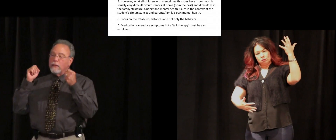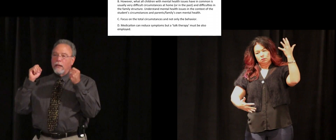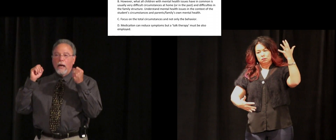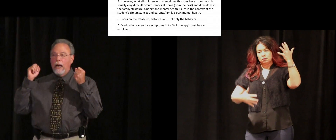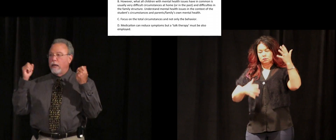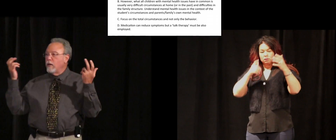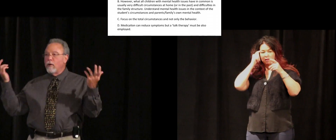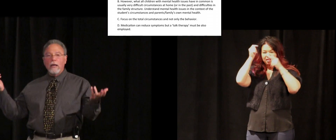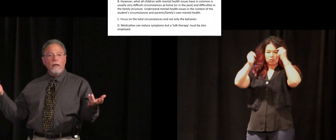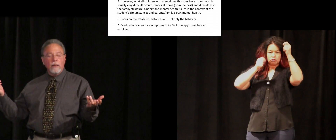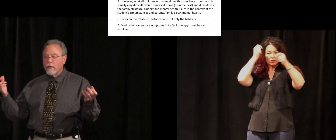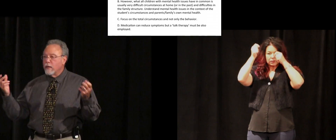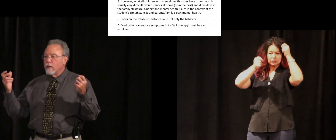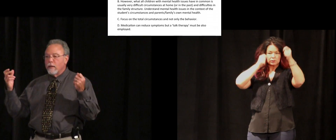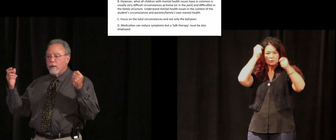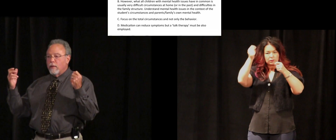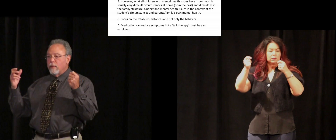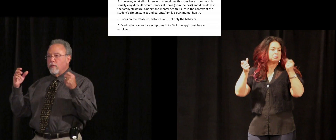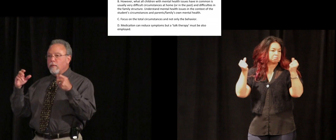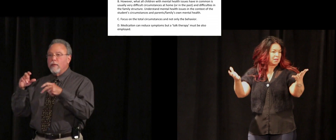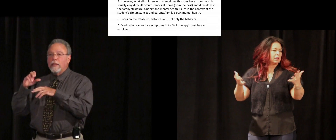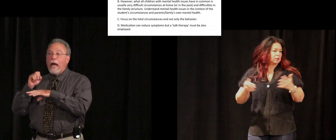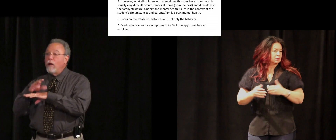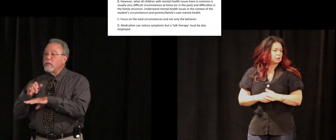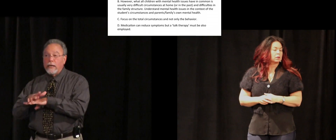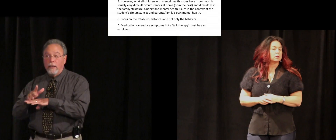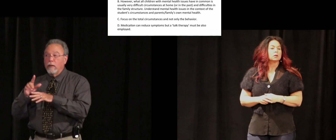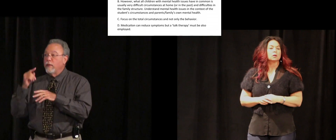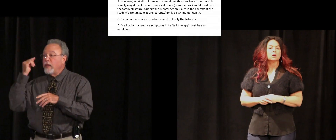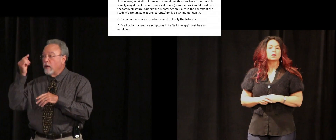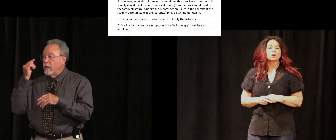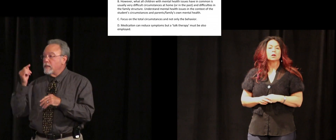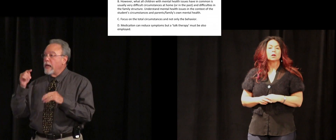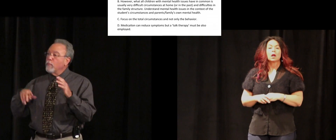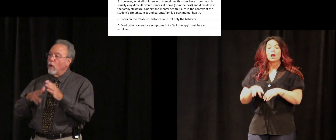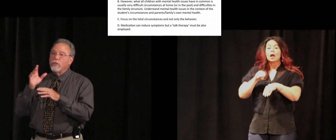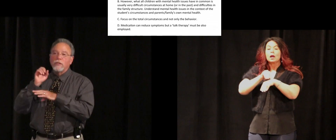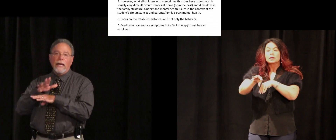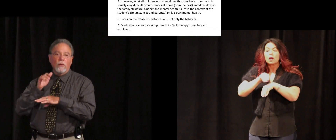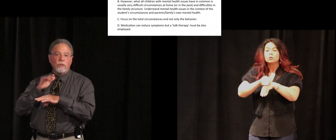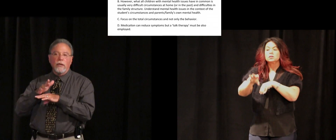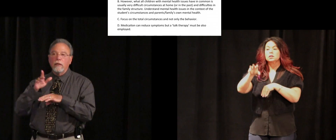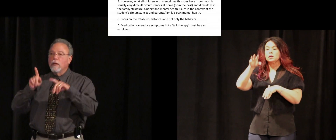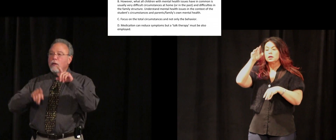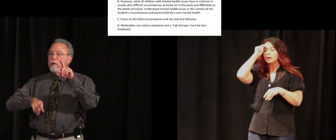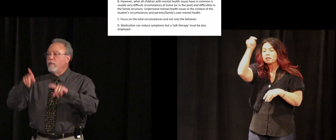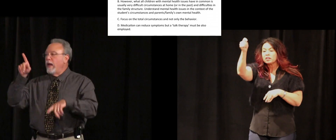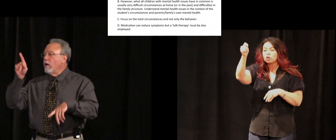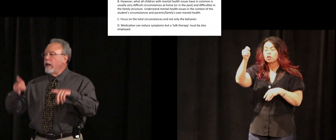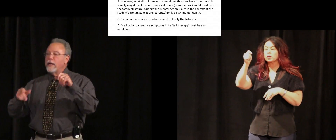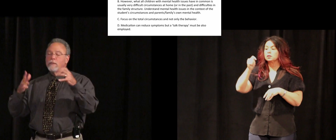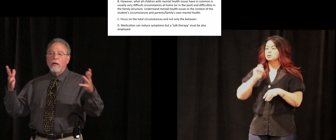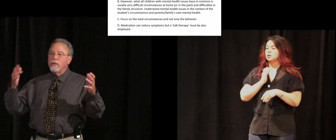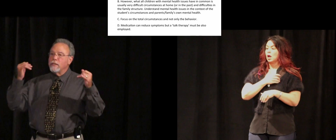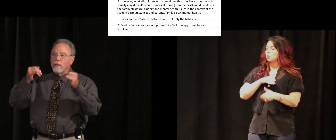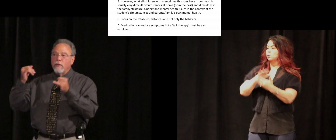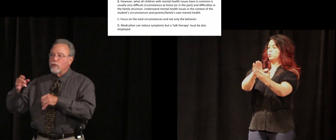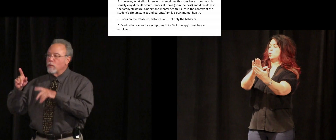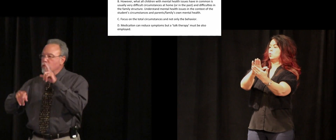They could be the best teacher we have. They will destroy their rating if they feel that the teacher doesn't like